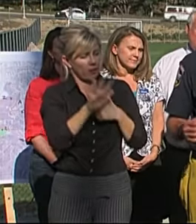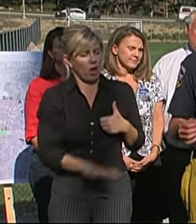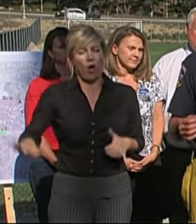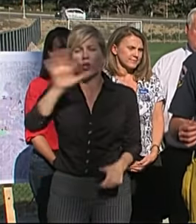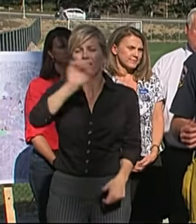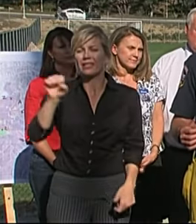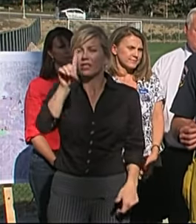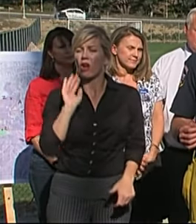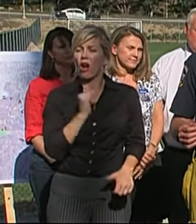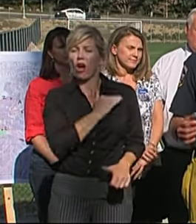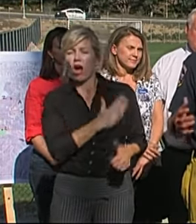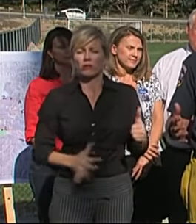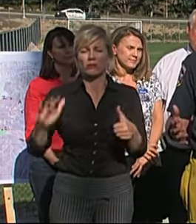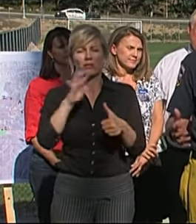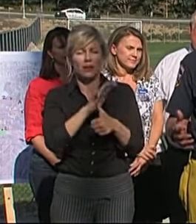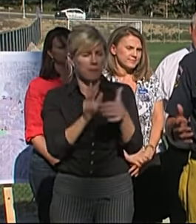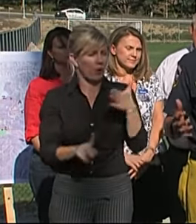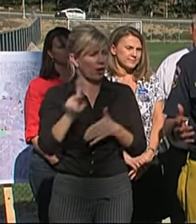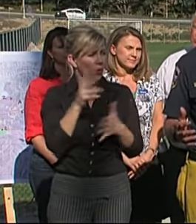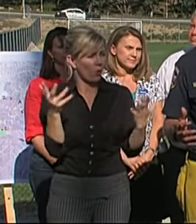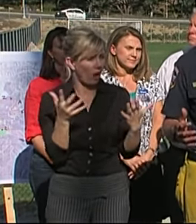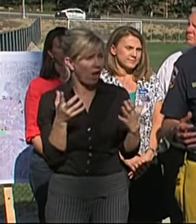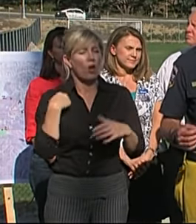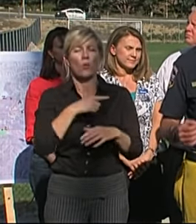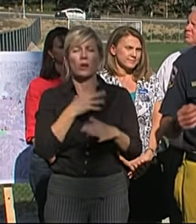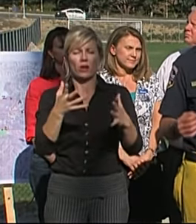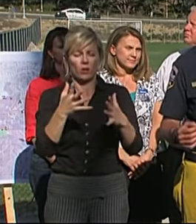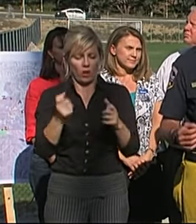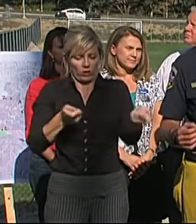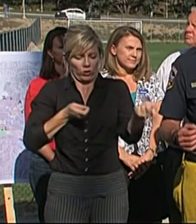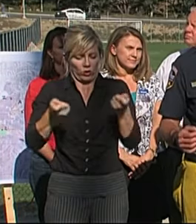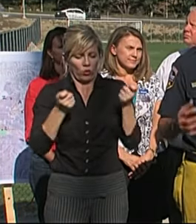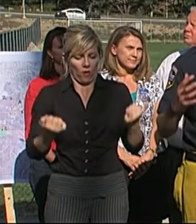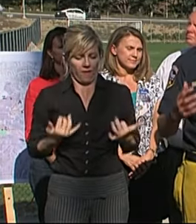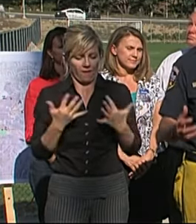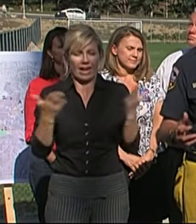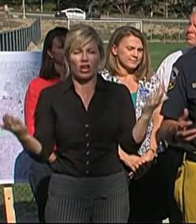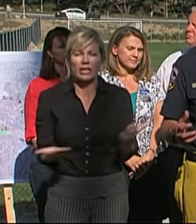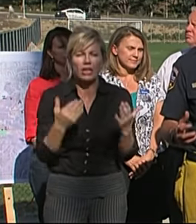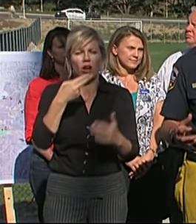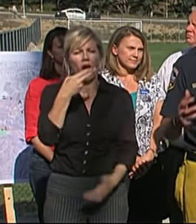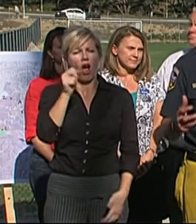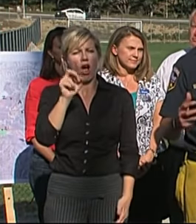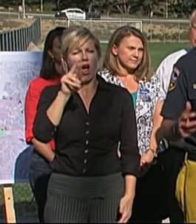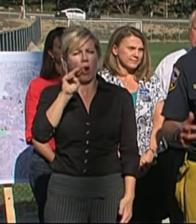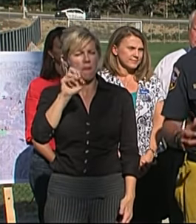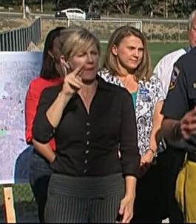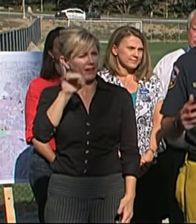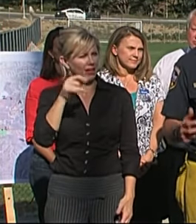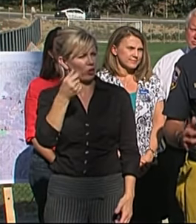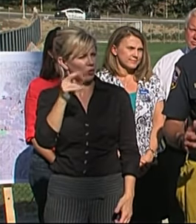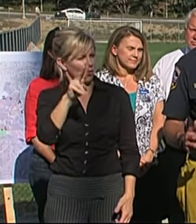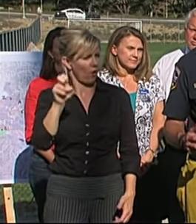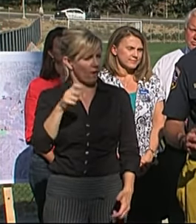Our #1 priority today is keeping the fire out of Harmony Grove, and with an emphasis on structure protection, structure defense,